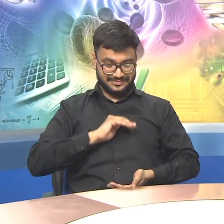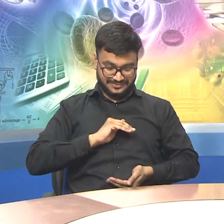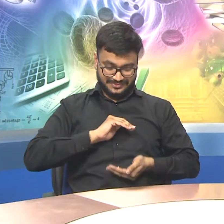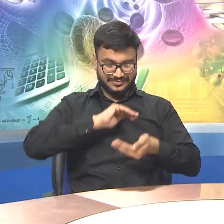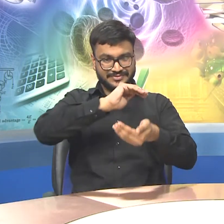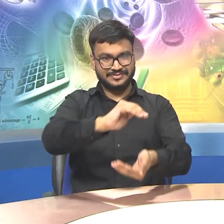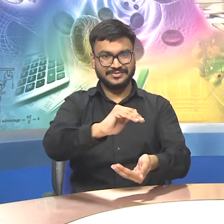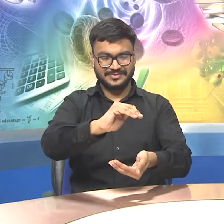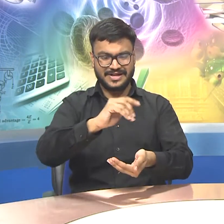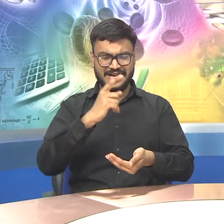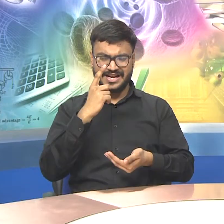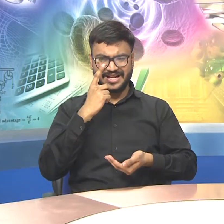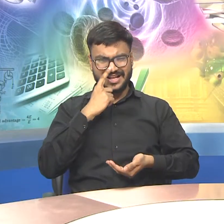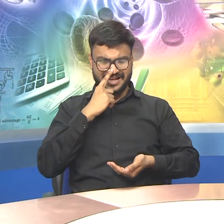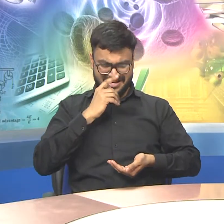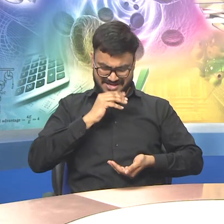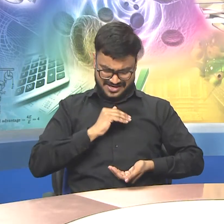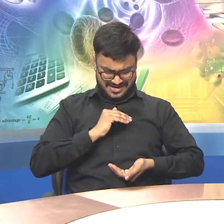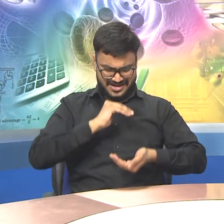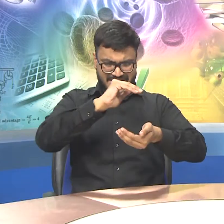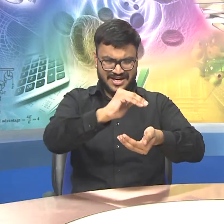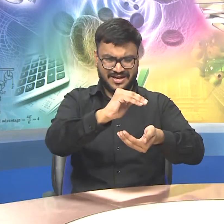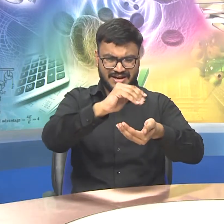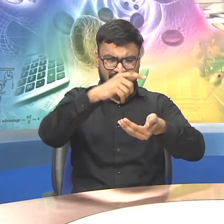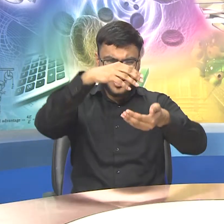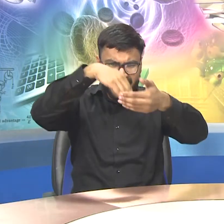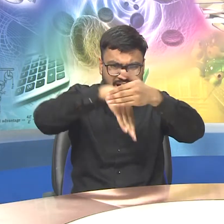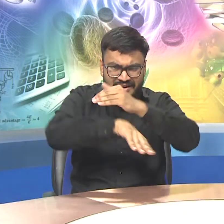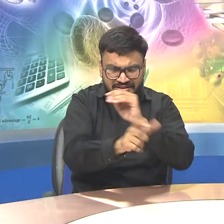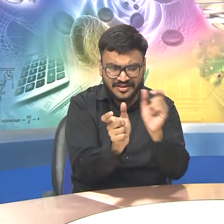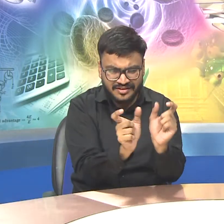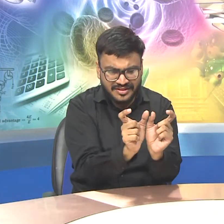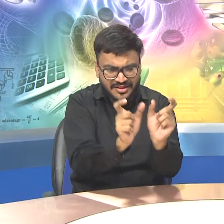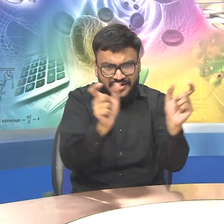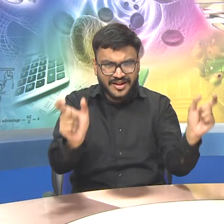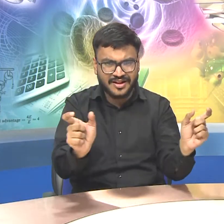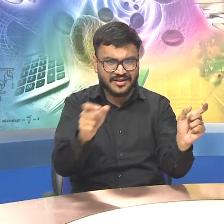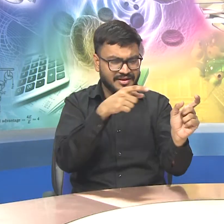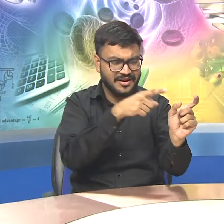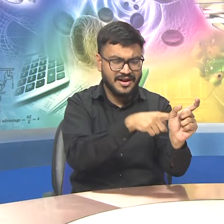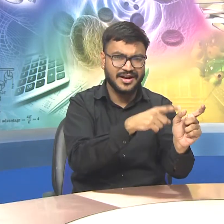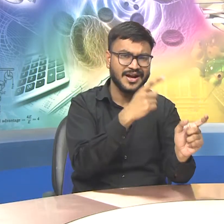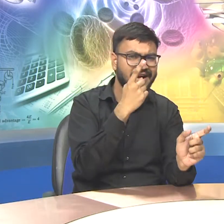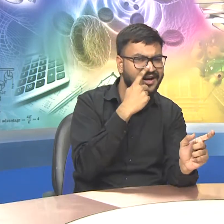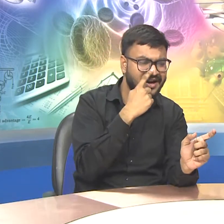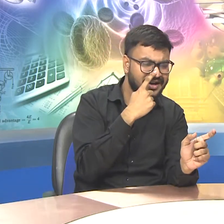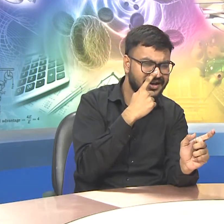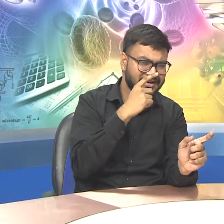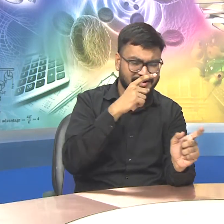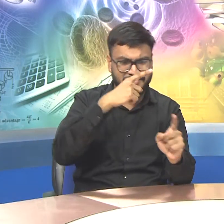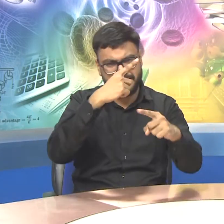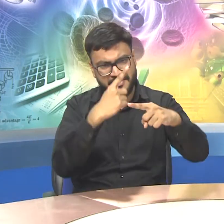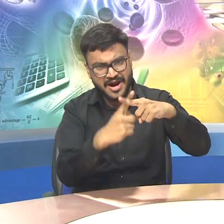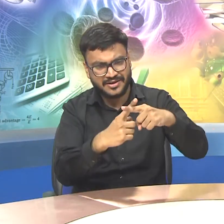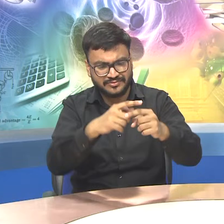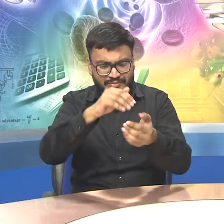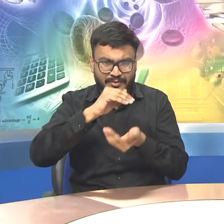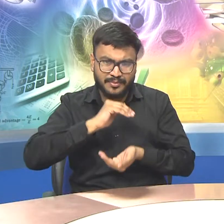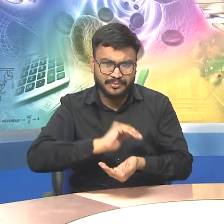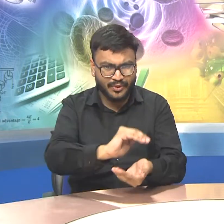Next, same as for daughter, the first sign will be female and the second sign will